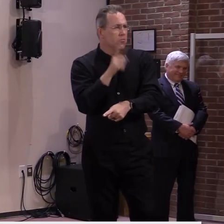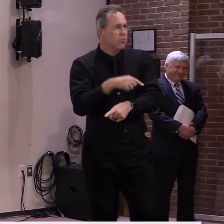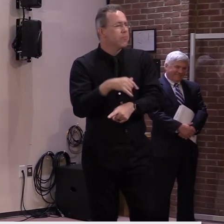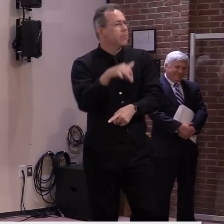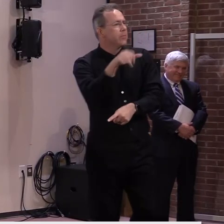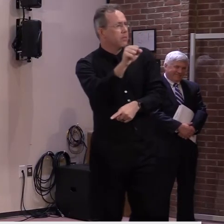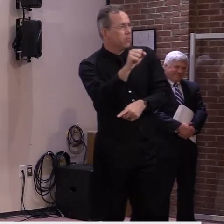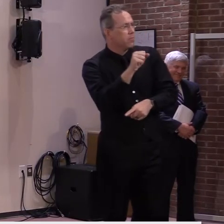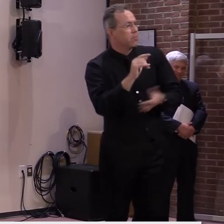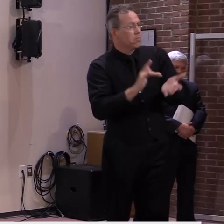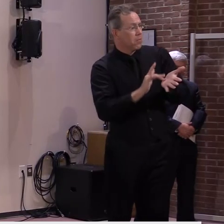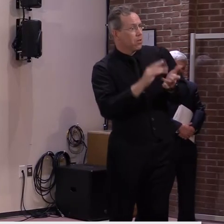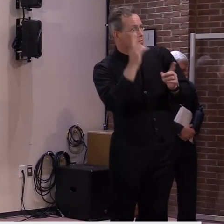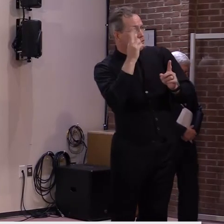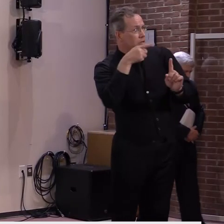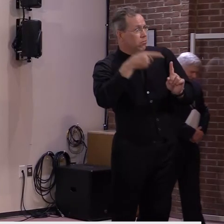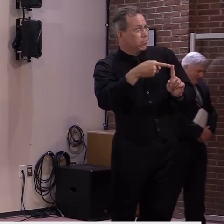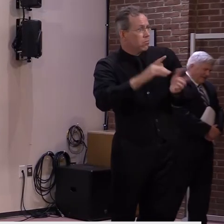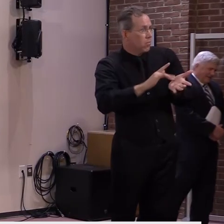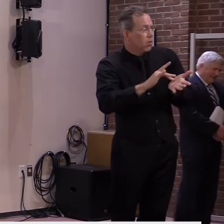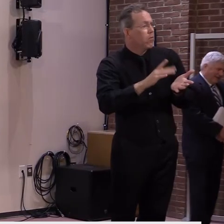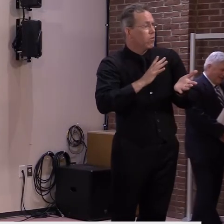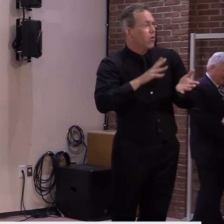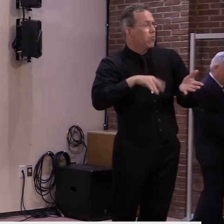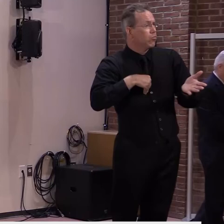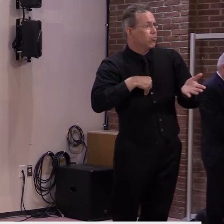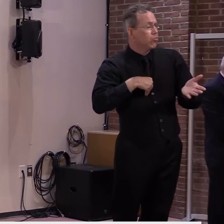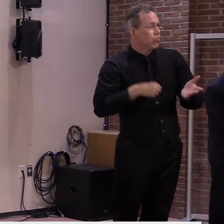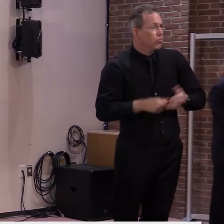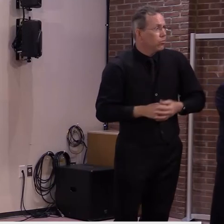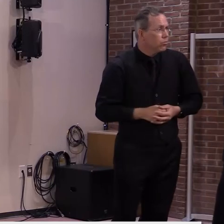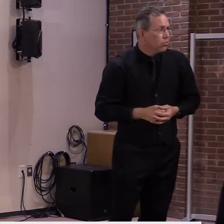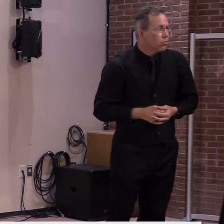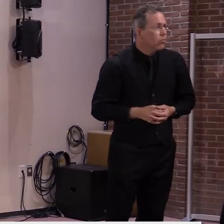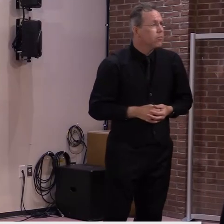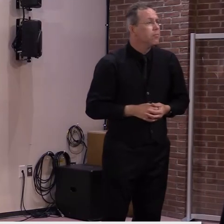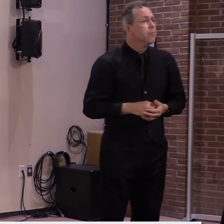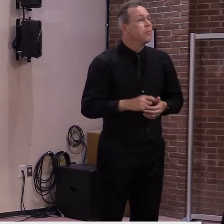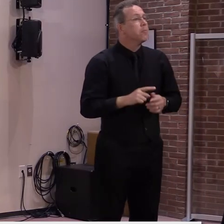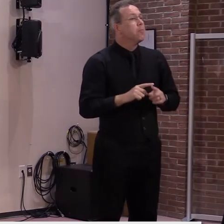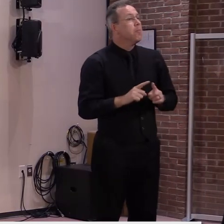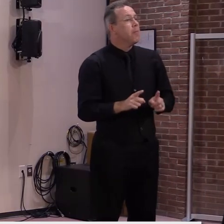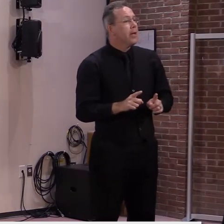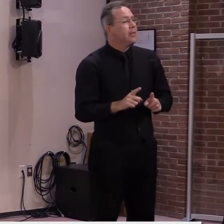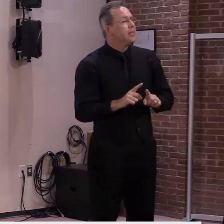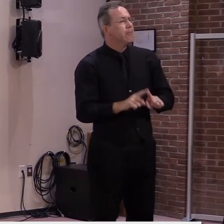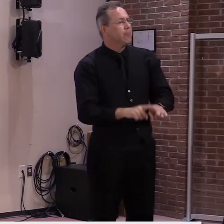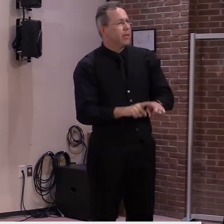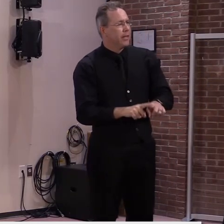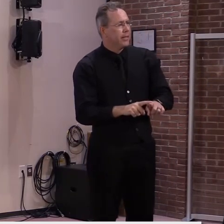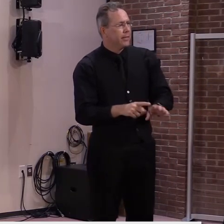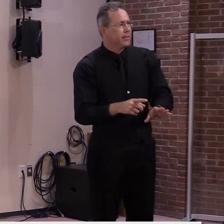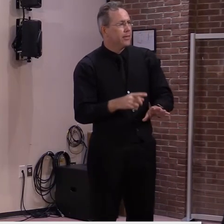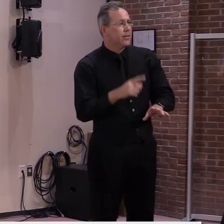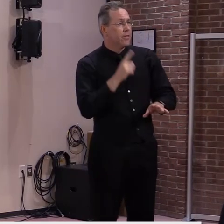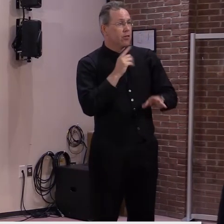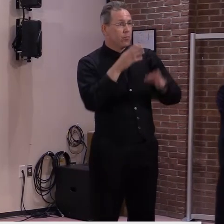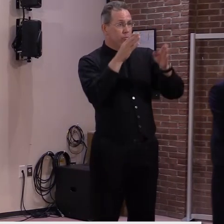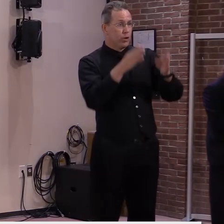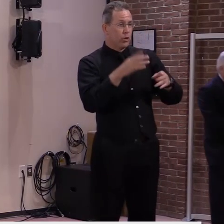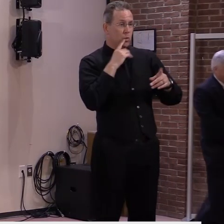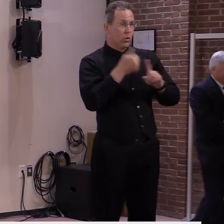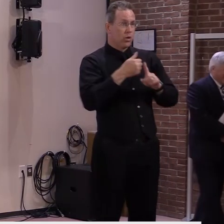to whether or not the individual who's receiving unemployment is out of work because